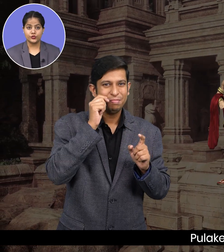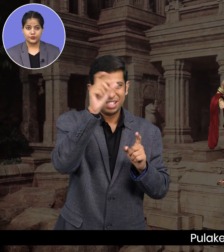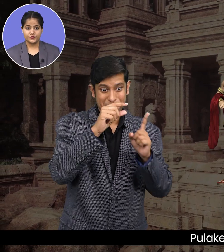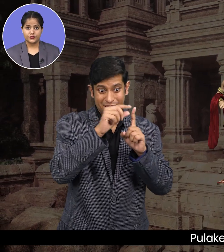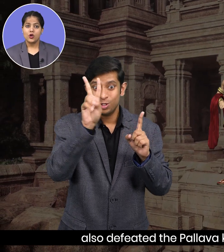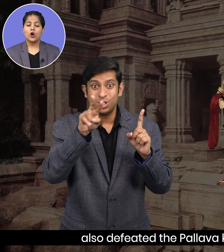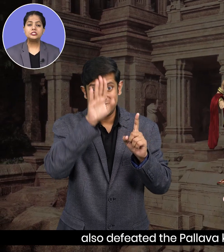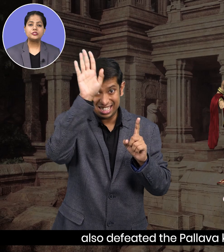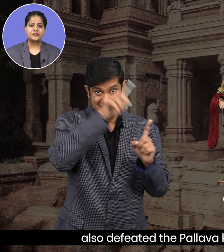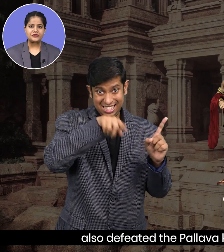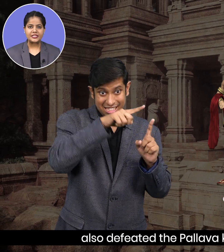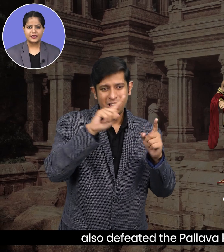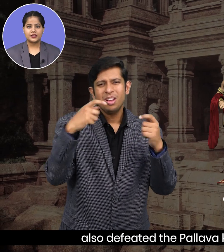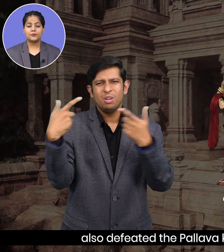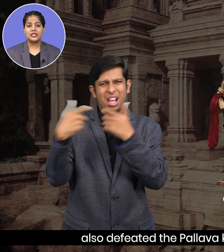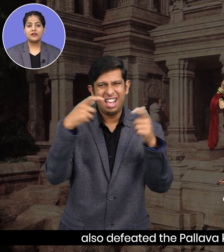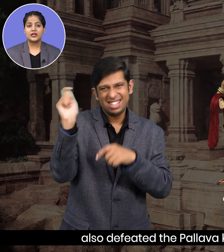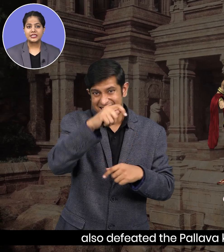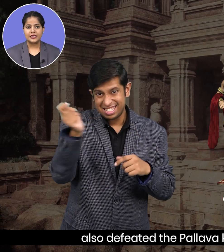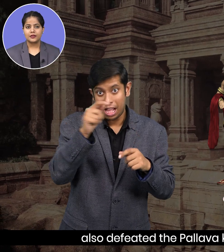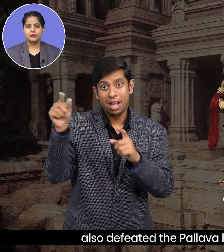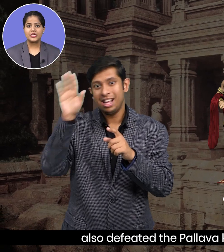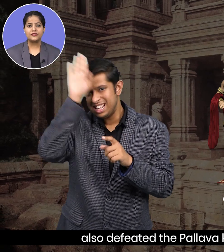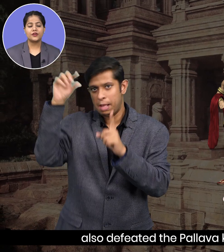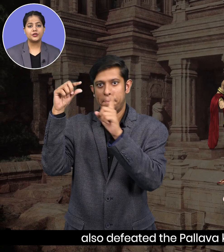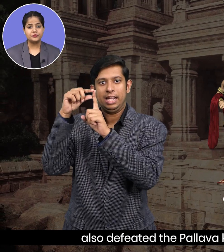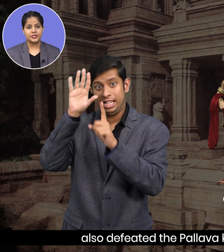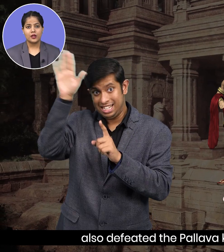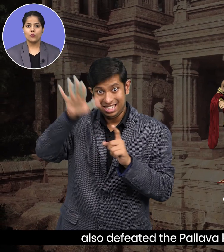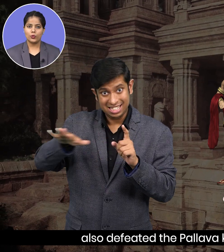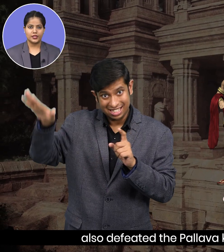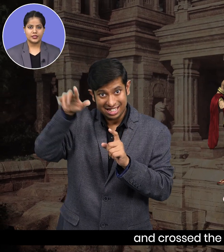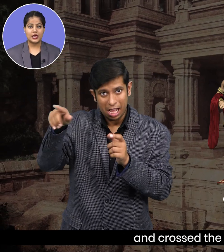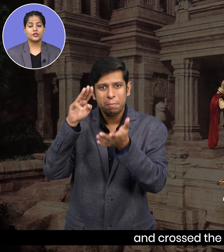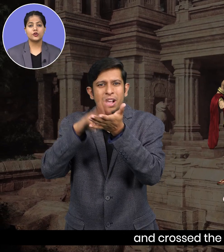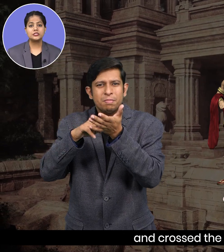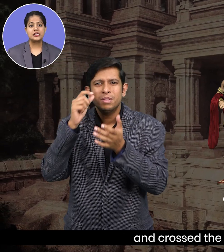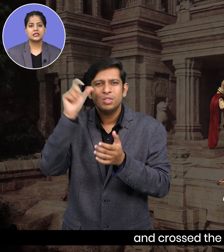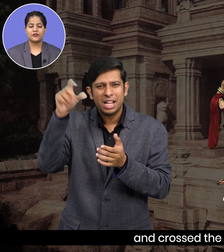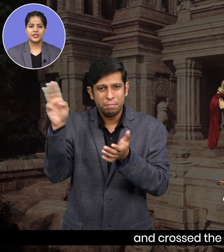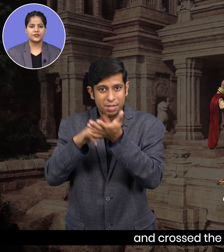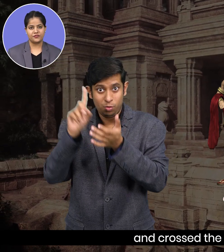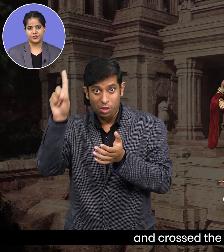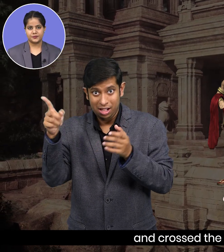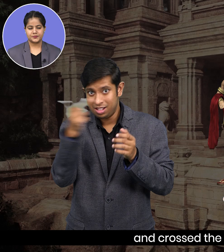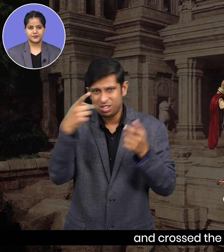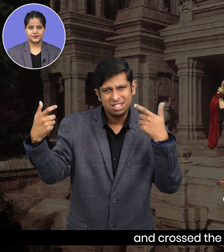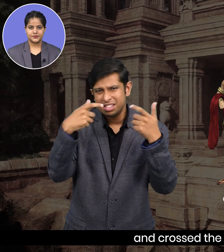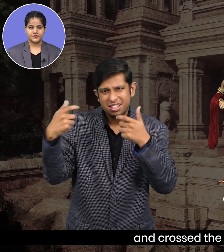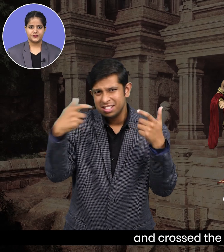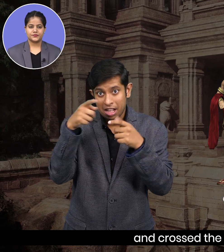Pulakesi II also defeated the Pallava king Mahendravarman I and crossed the Kaveri river.